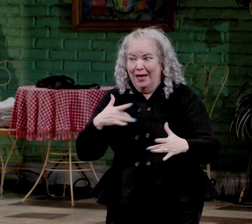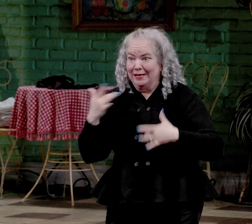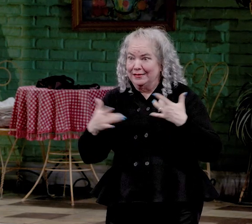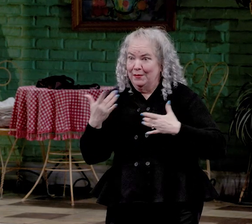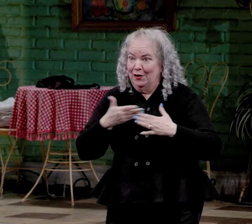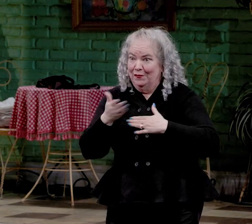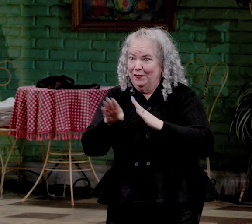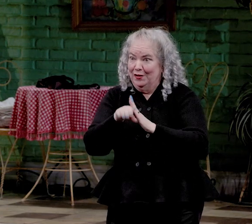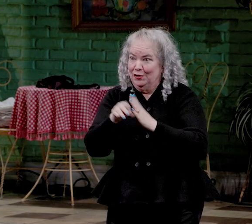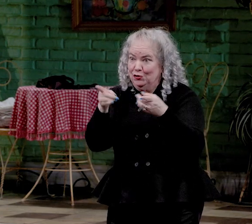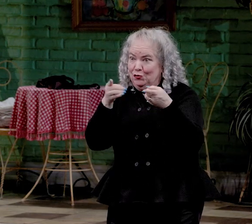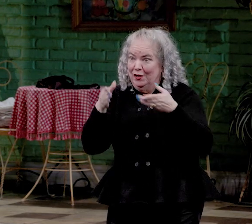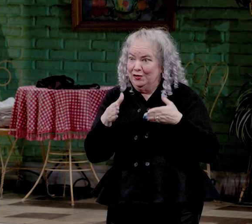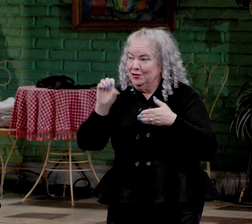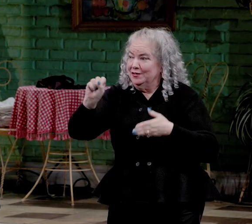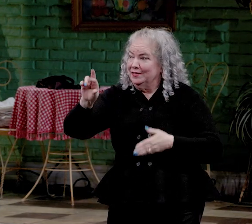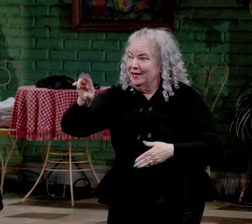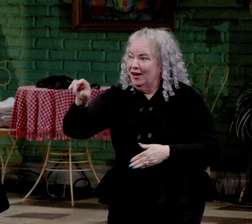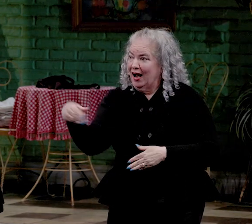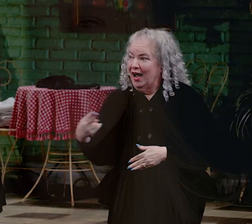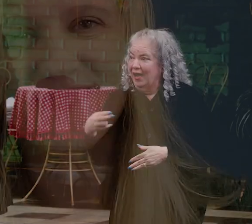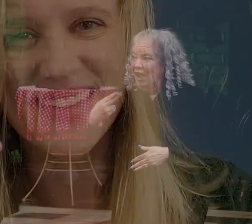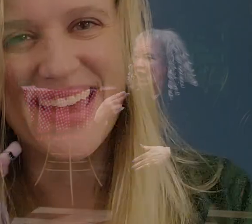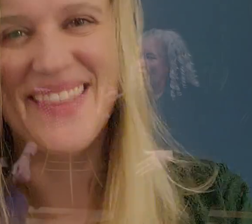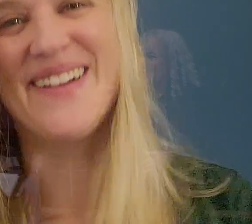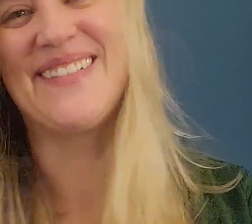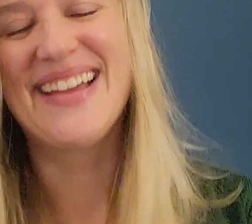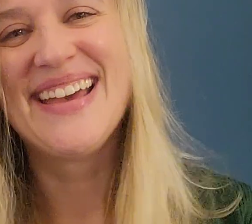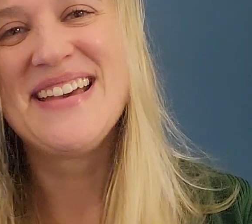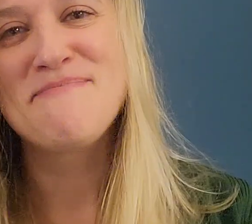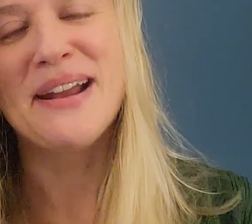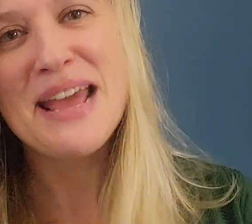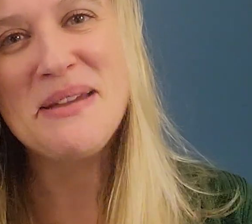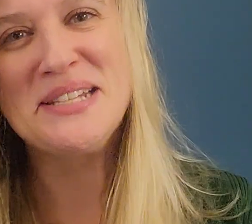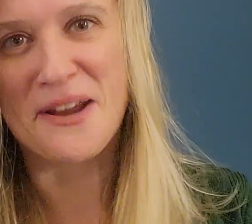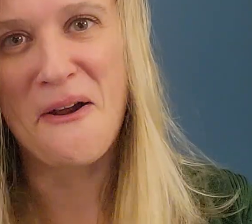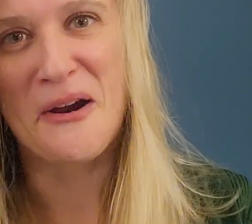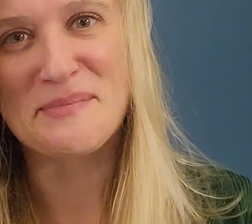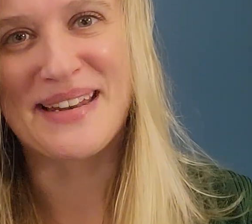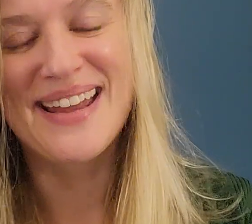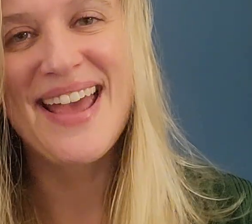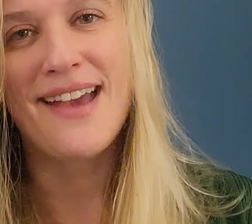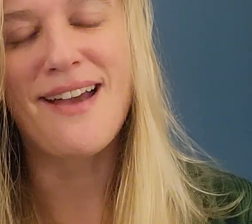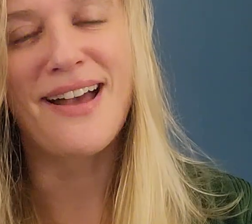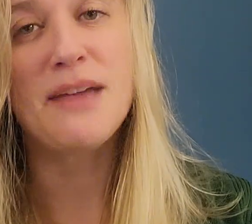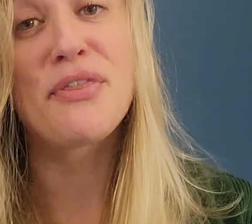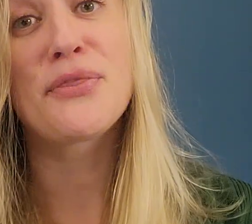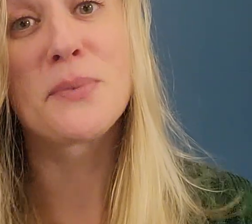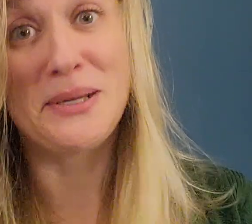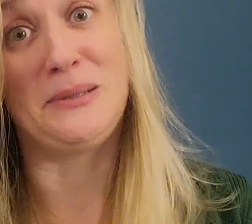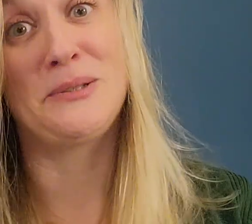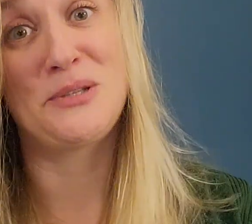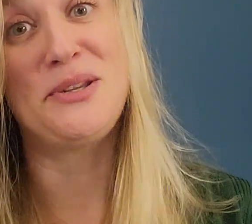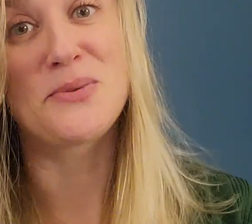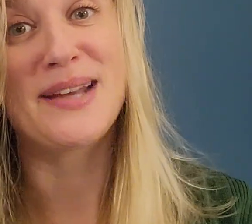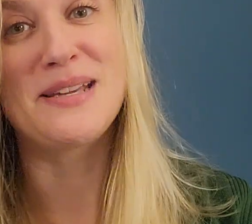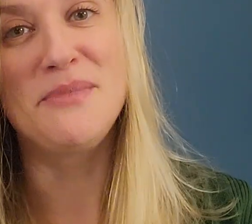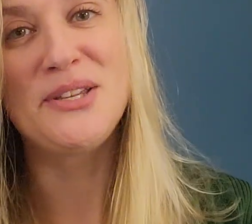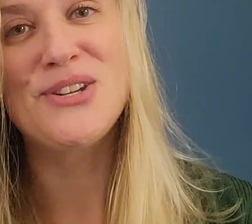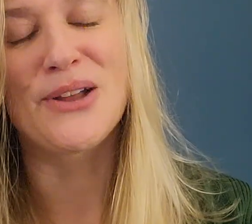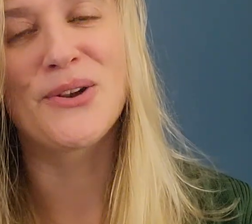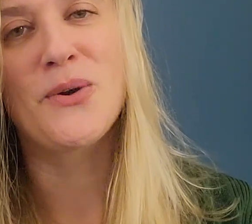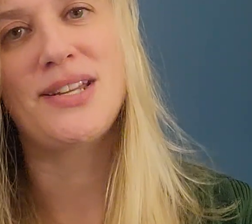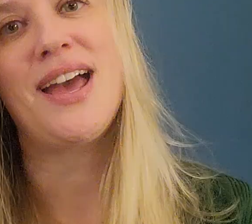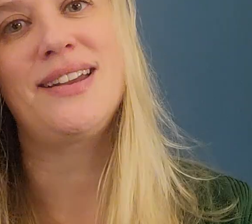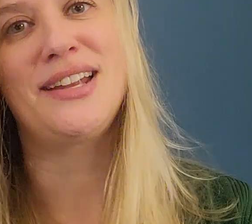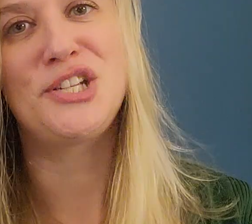video, let's hear from director Sarah Hartman. Hello, my name is Sarah Hartman, and I am thrilled to be directing $1